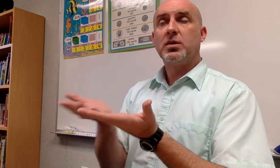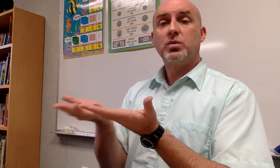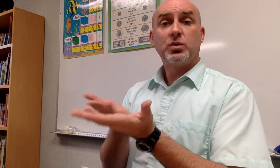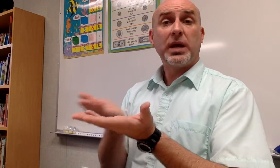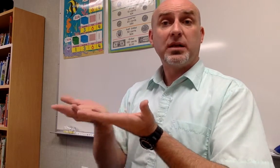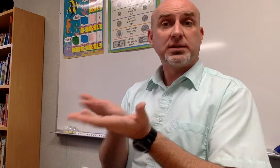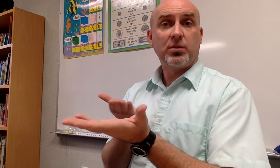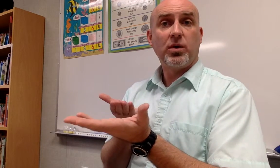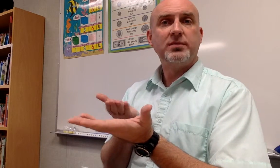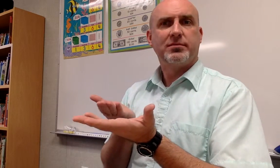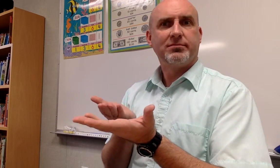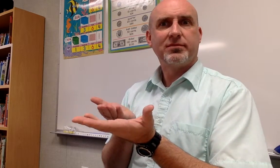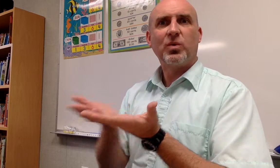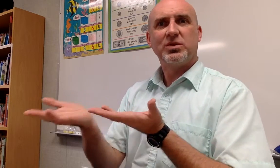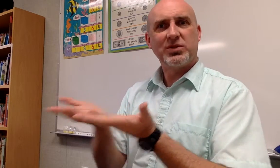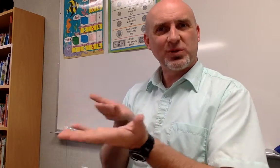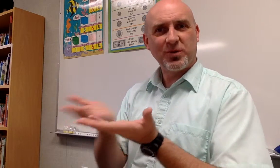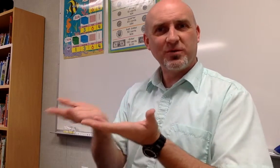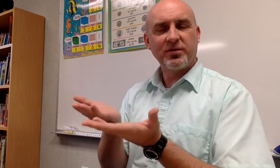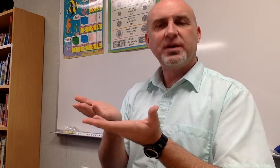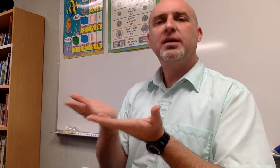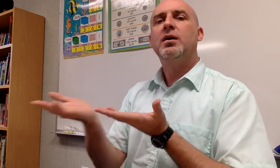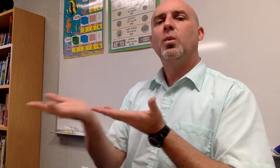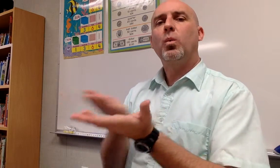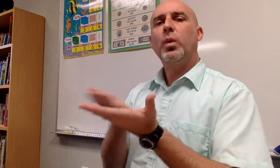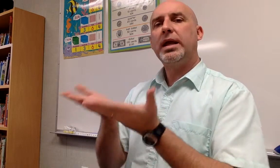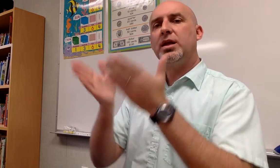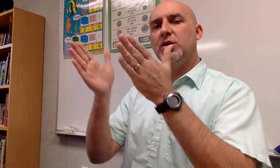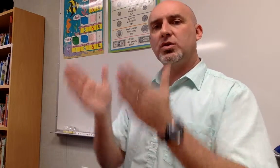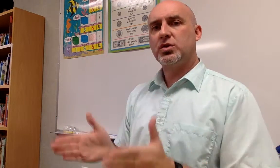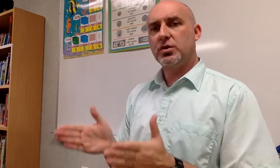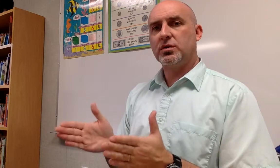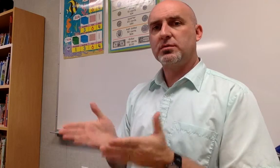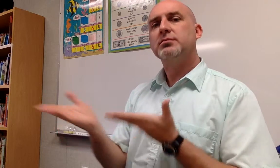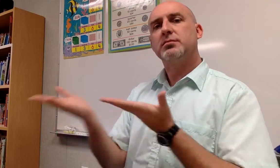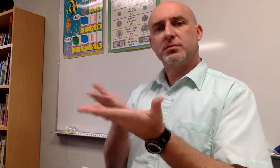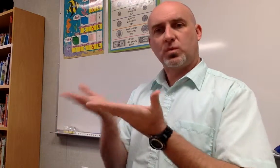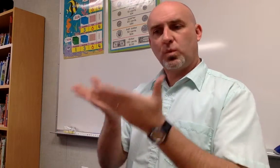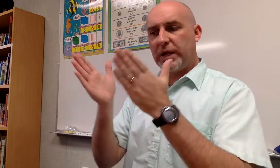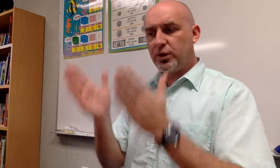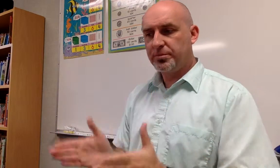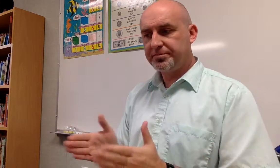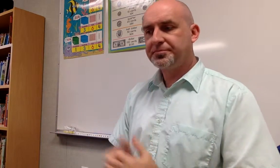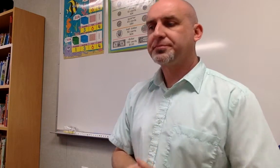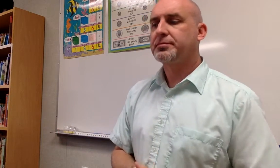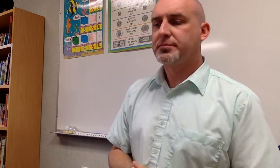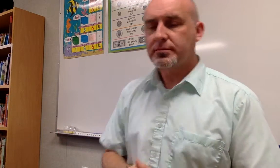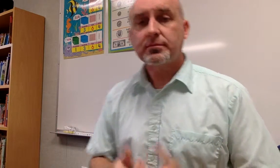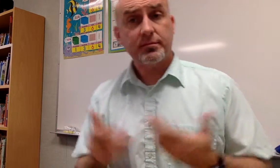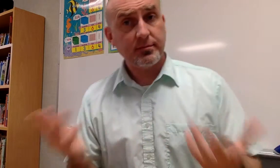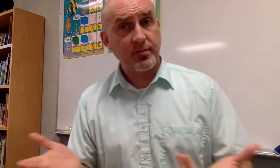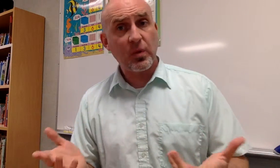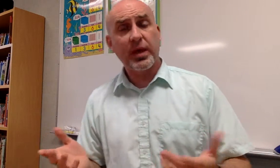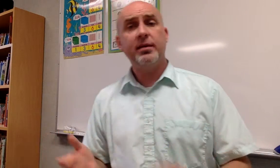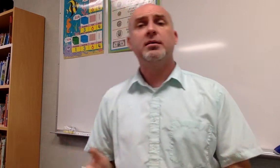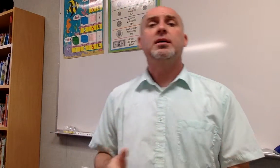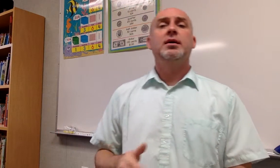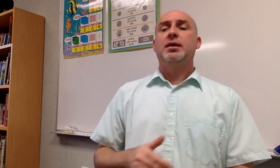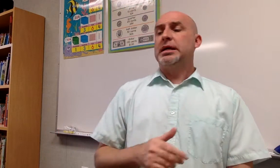To wait on someone, or to serve, waiter, waiter. Okay? Then